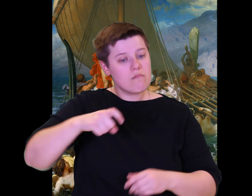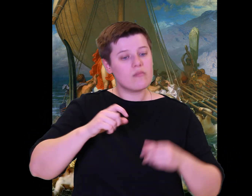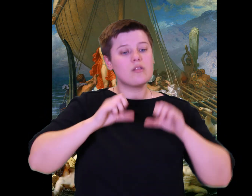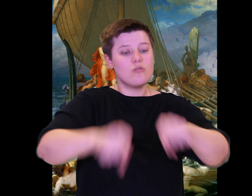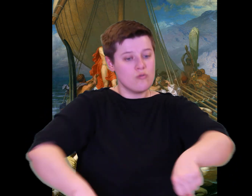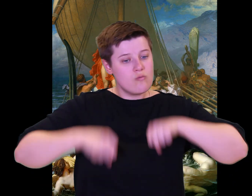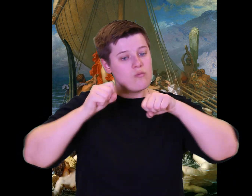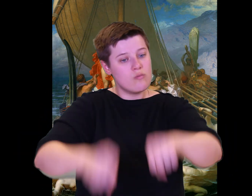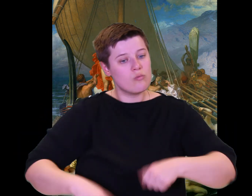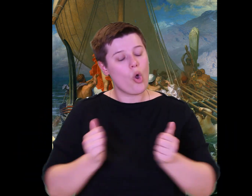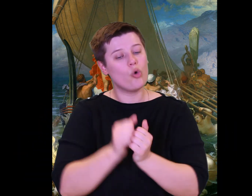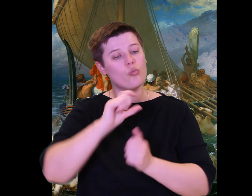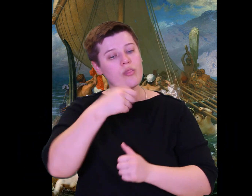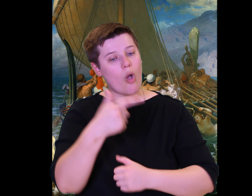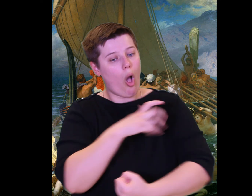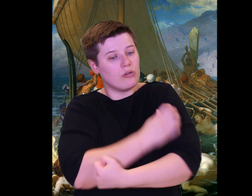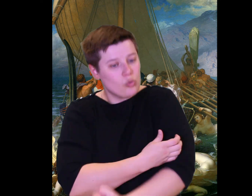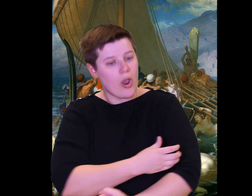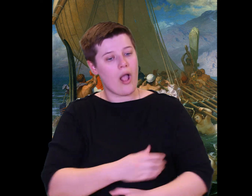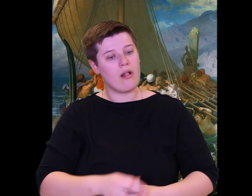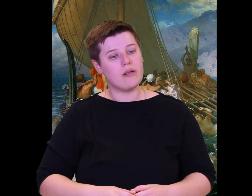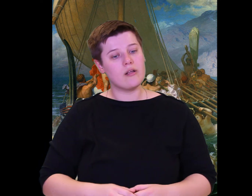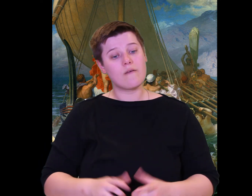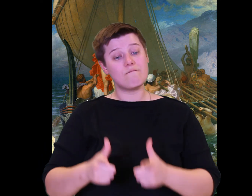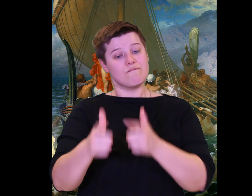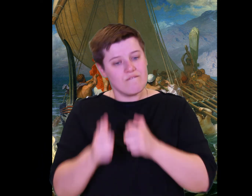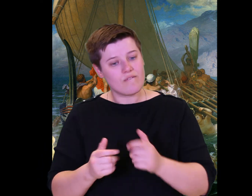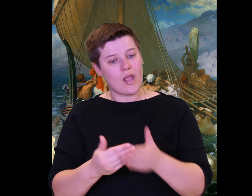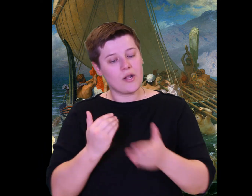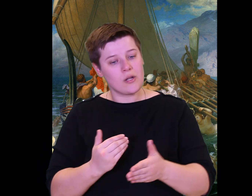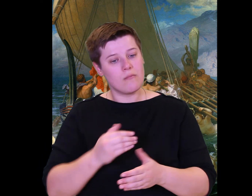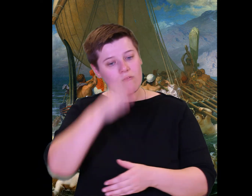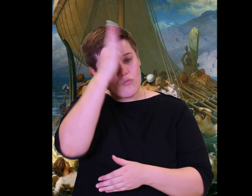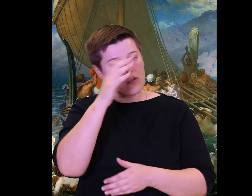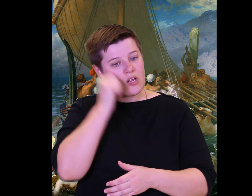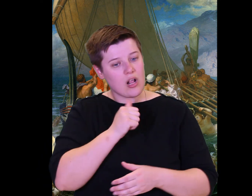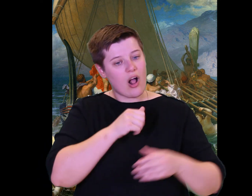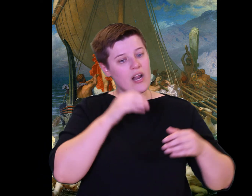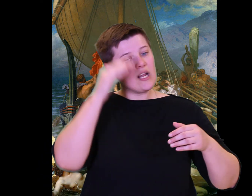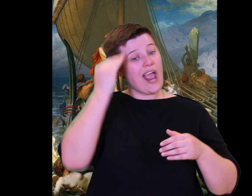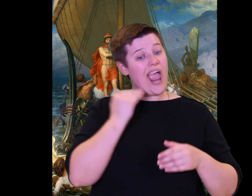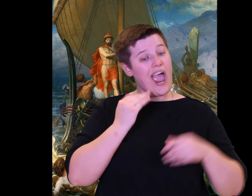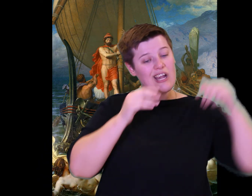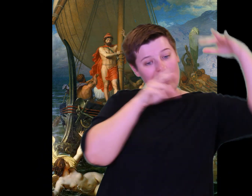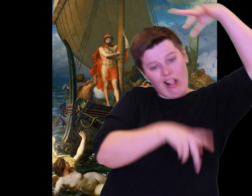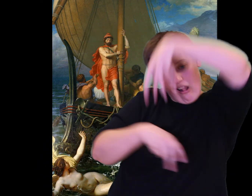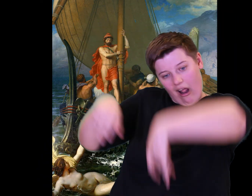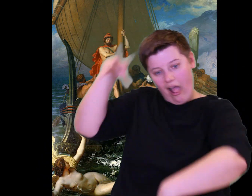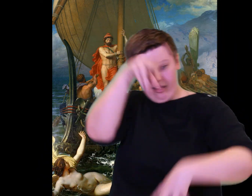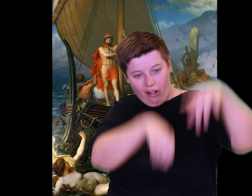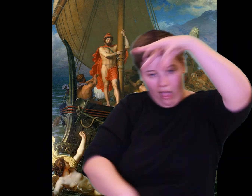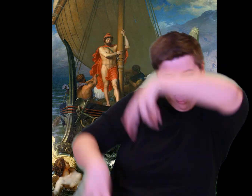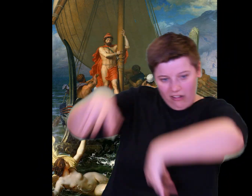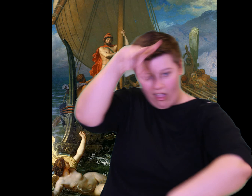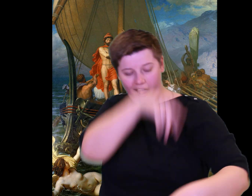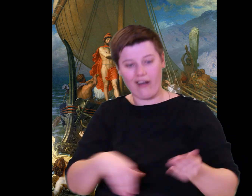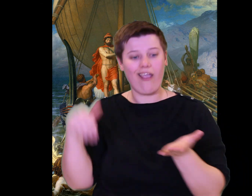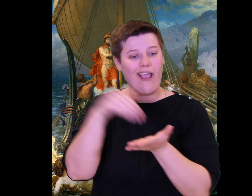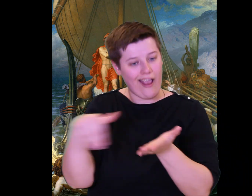flight. I am afraid if you take time to arm beside the rock, she will attack again, with all 6 heads and